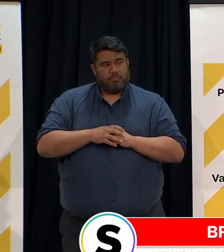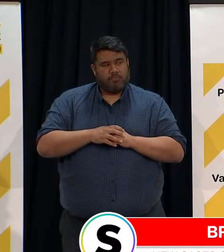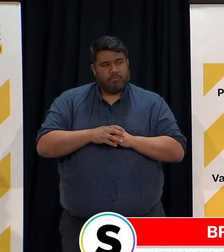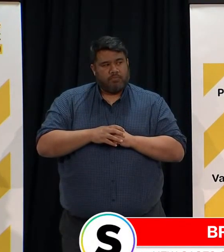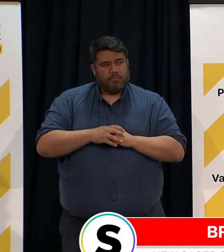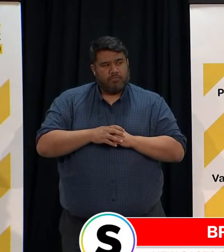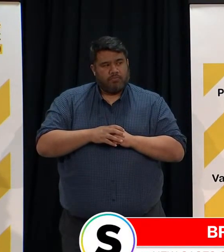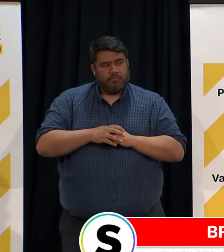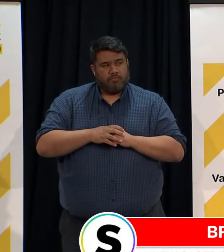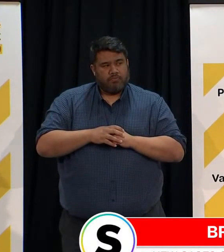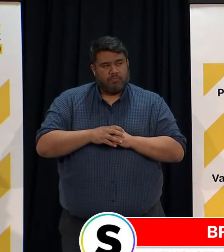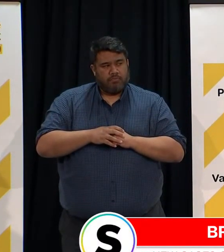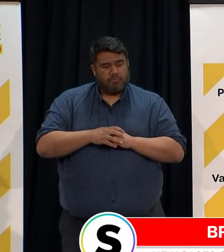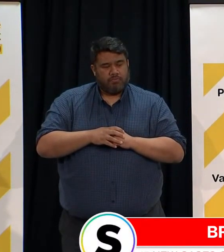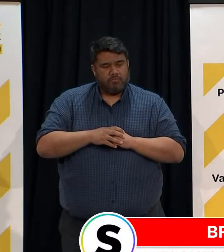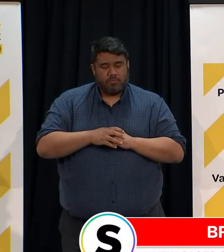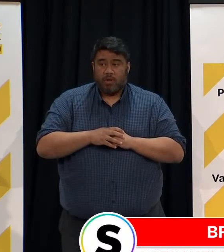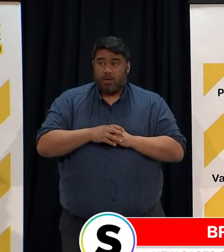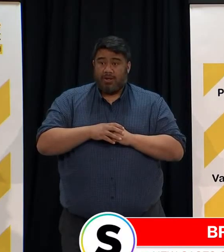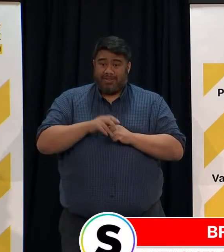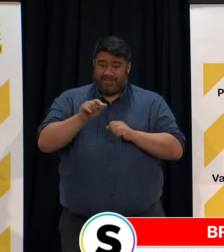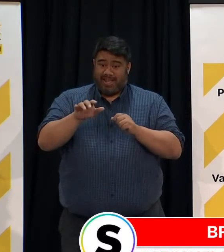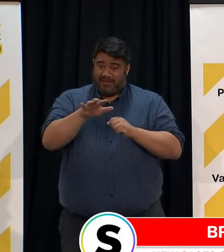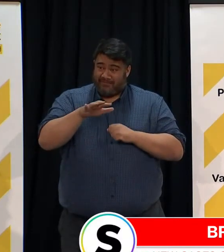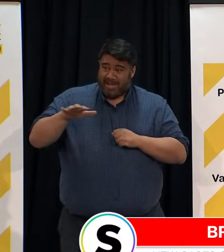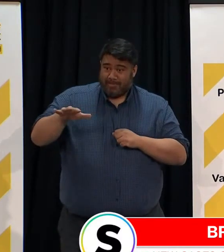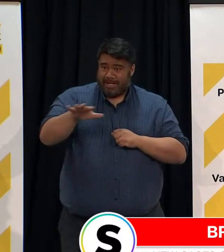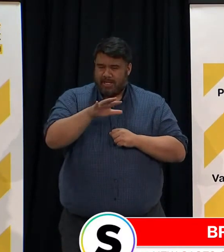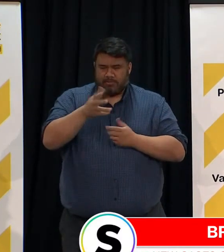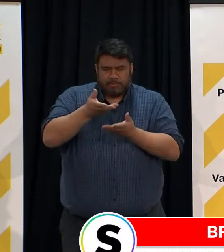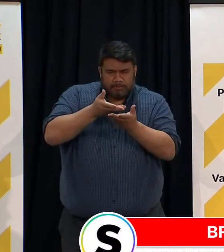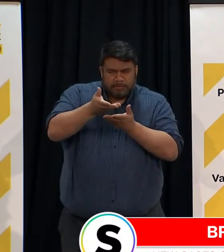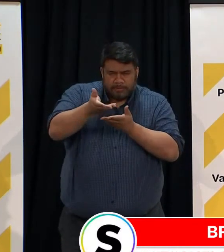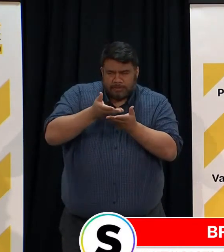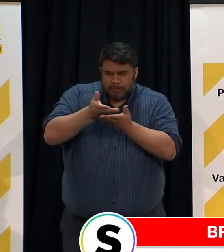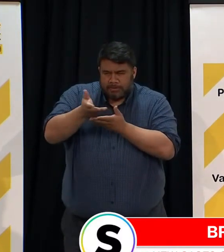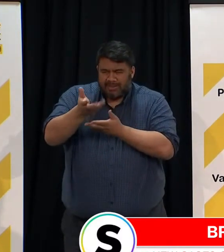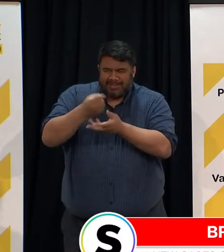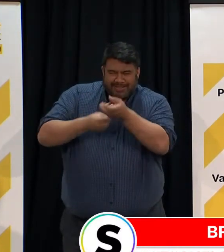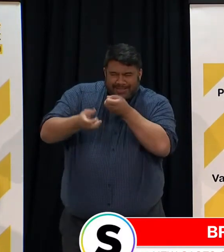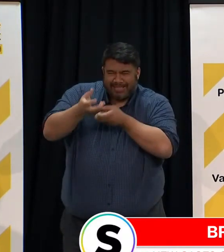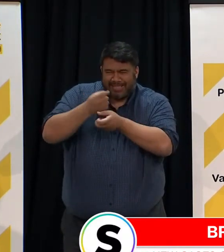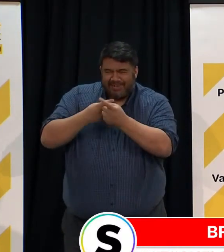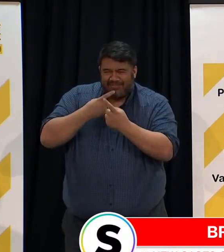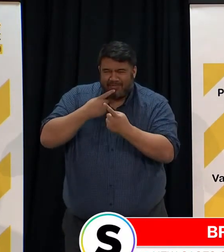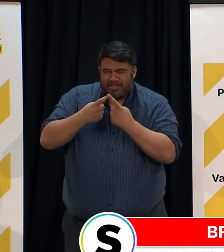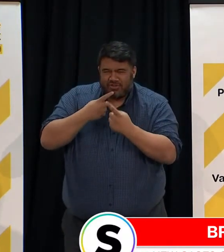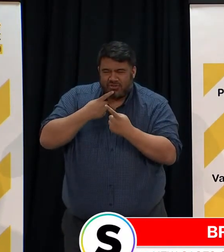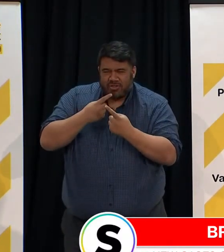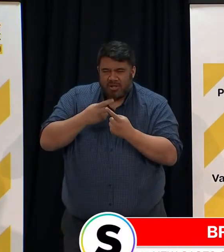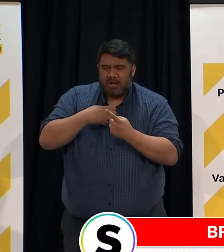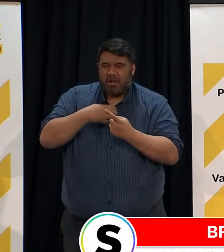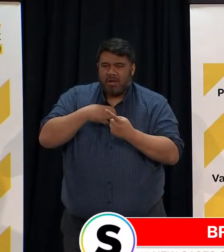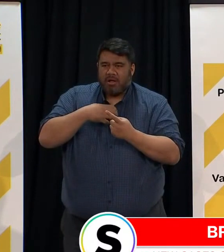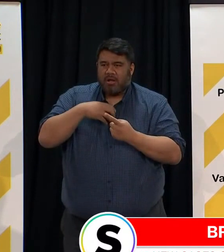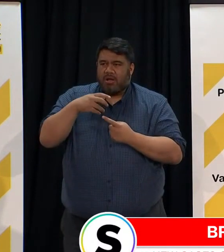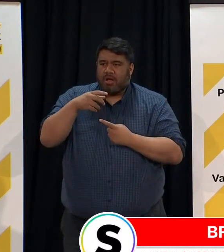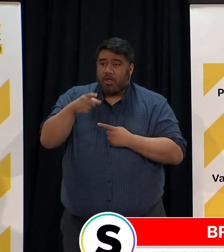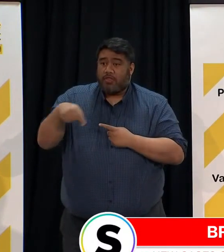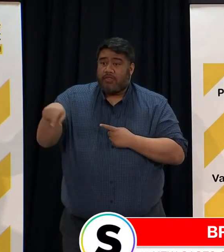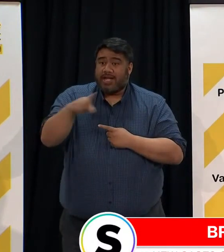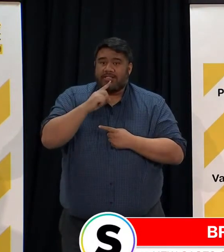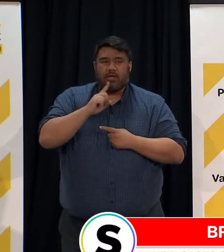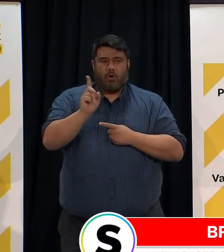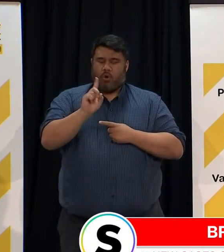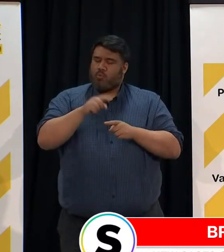the inquiries and the discussions with that family since have elicited that they've been very much abiding